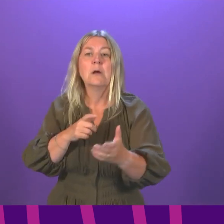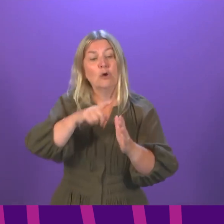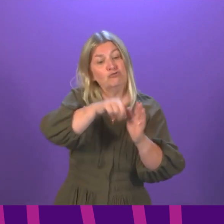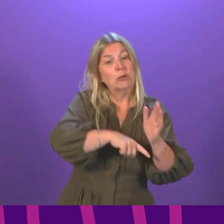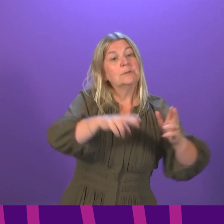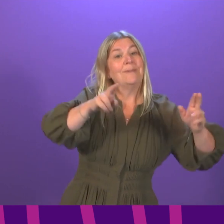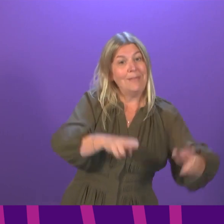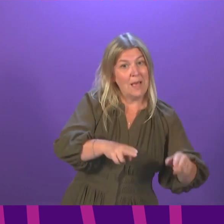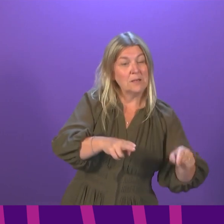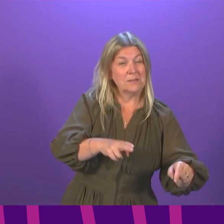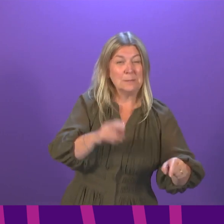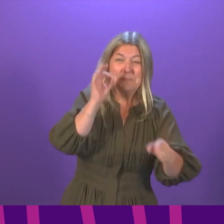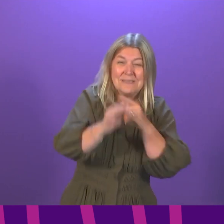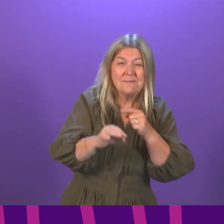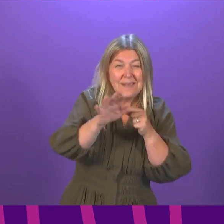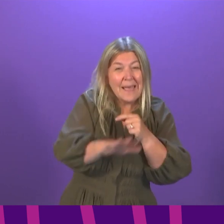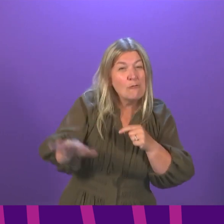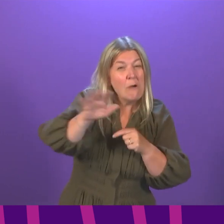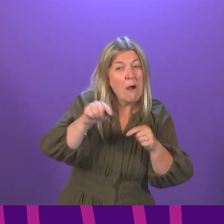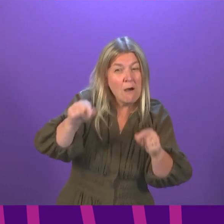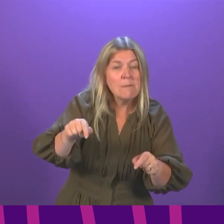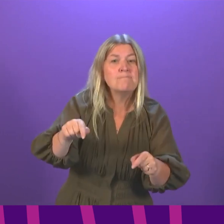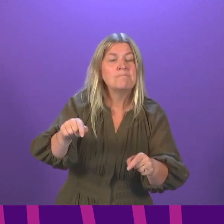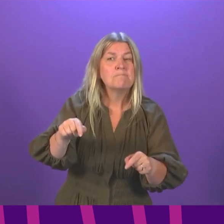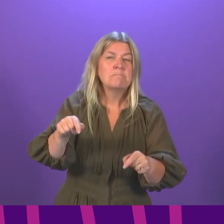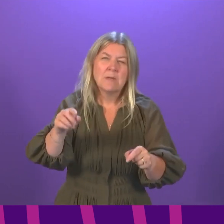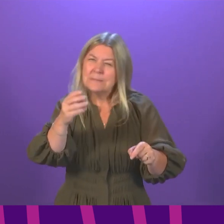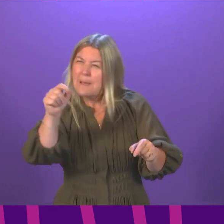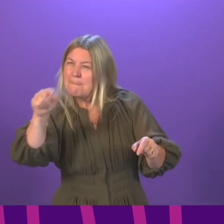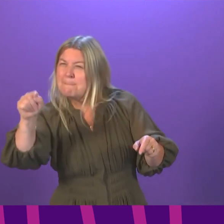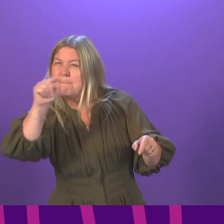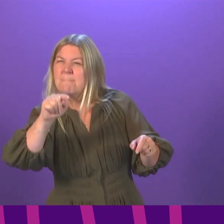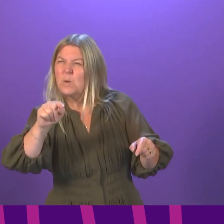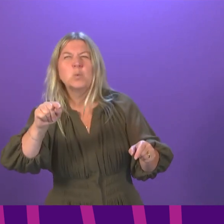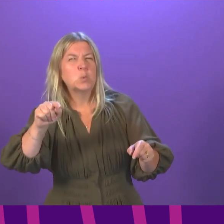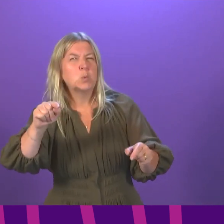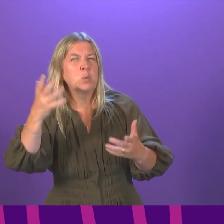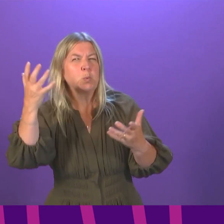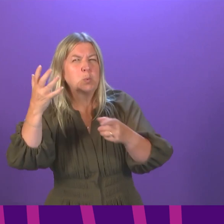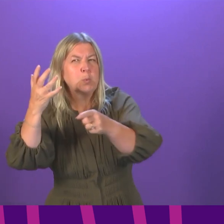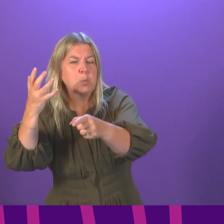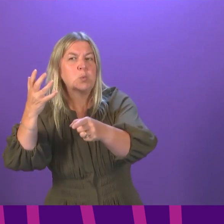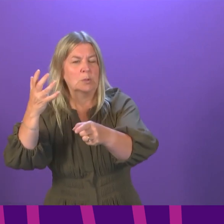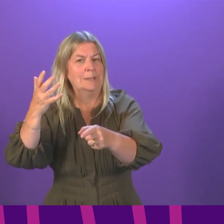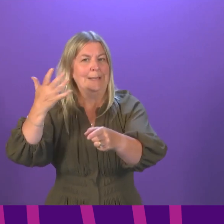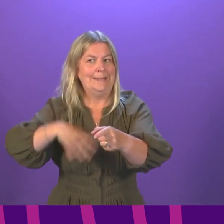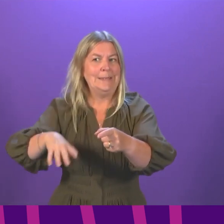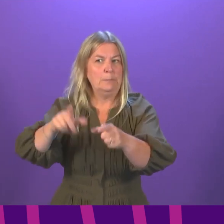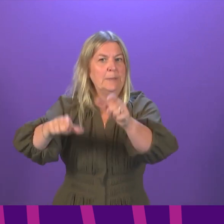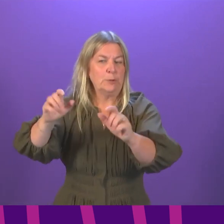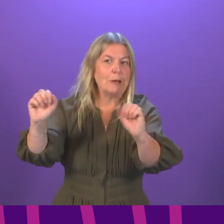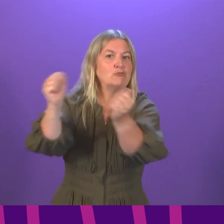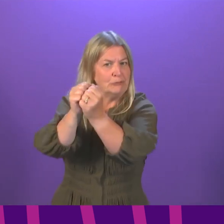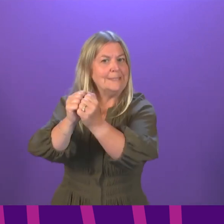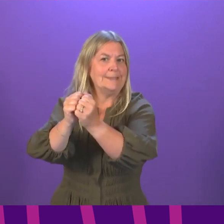areas, it is all the more important that those we still think are required that there is high compliance. I know very well how